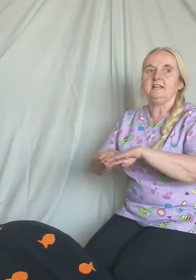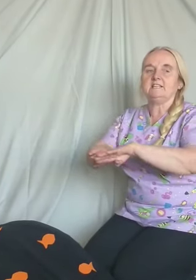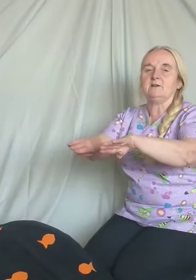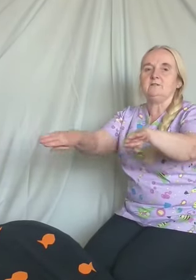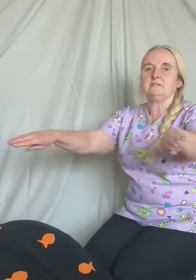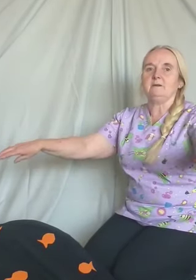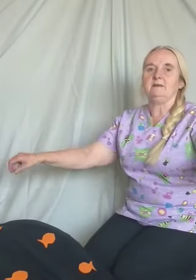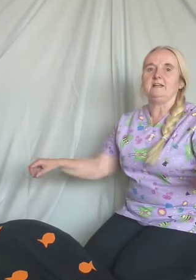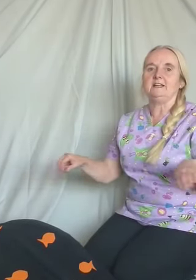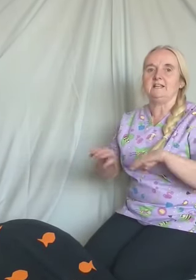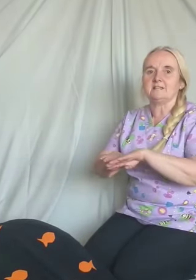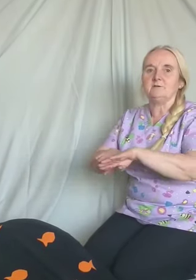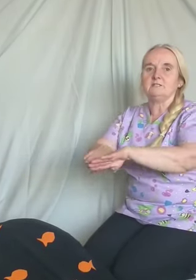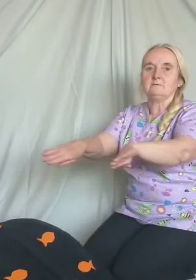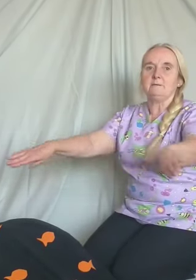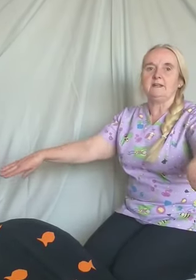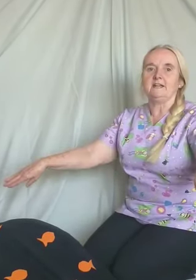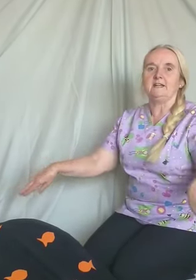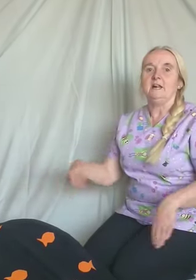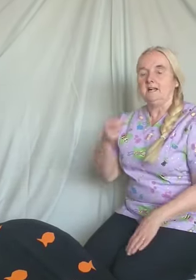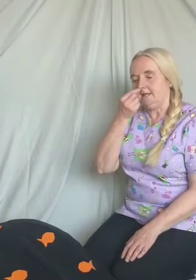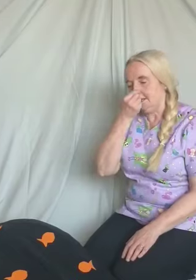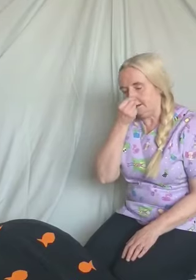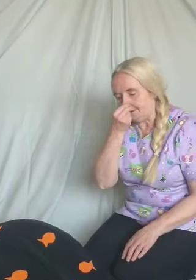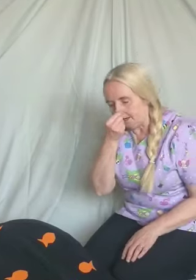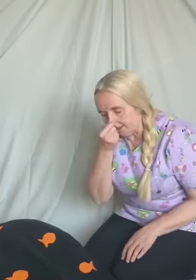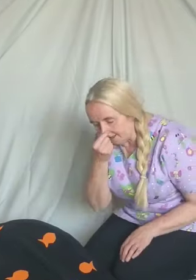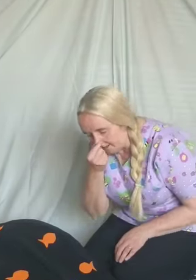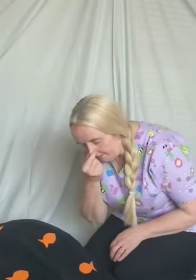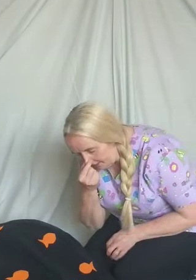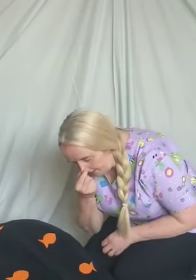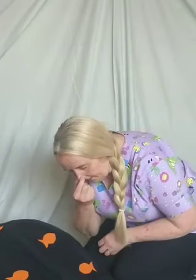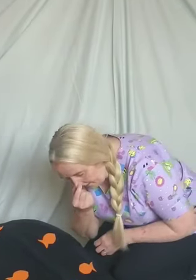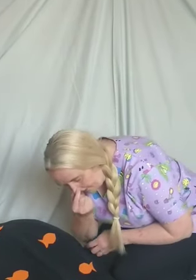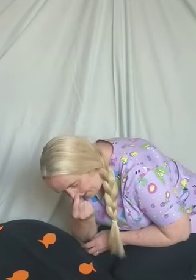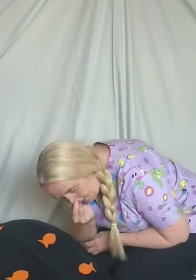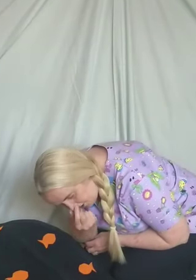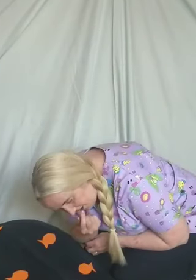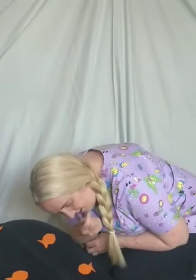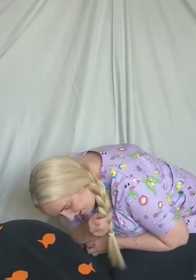let's go swimming, let's go swimming in the bottom of the ocean.